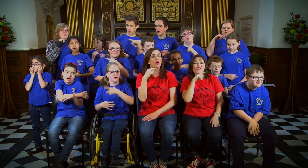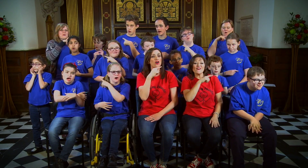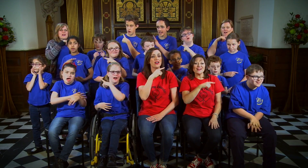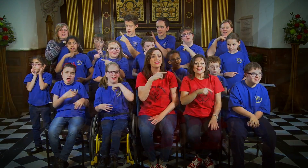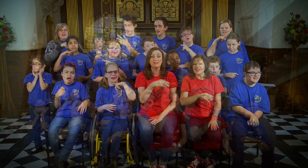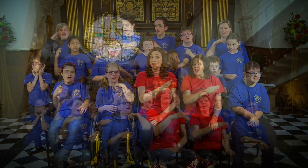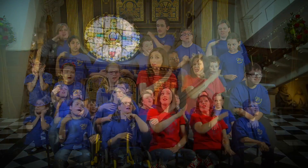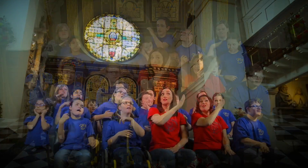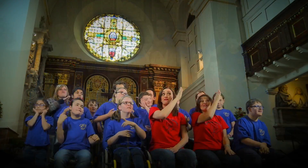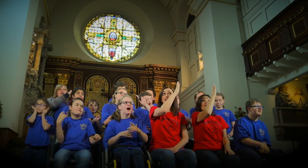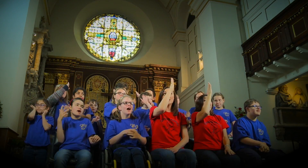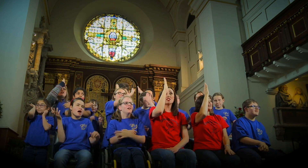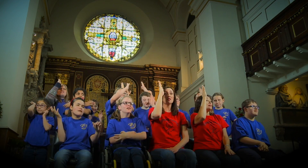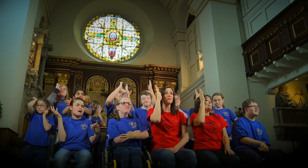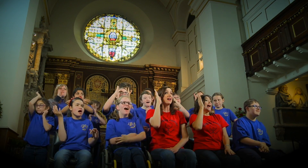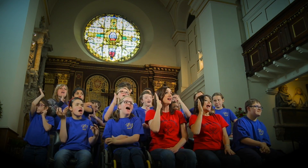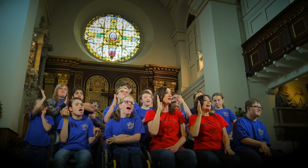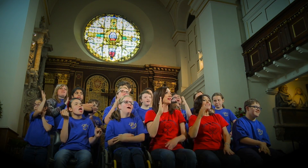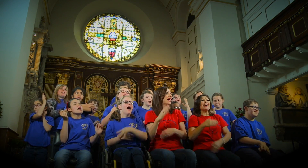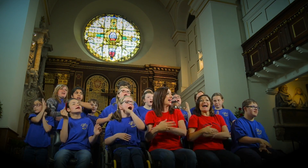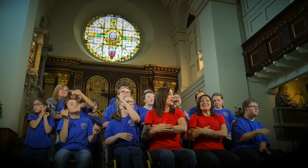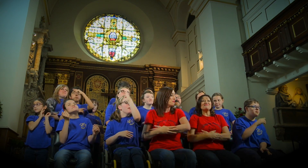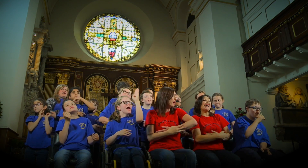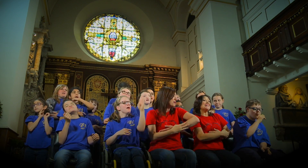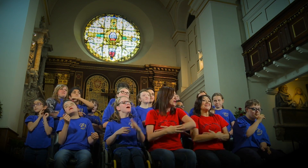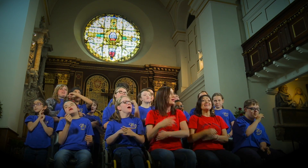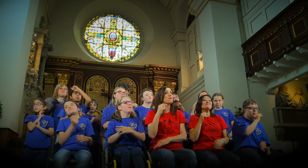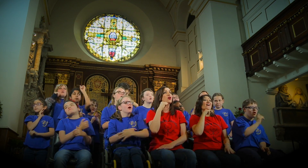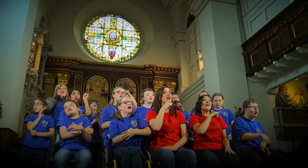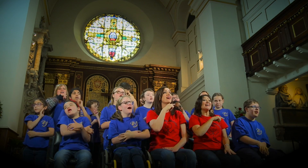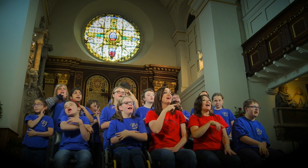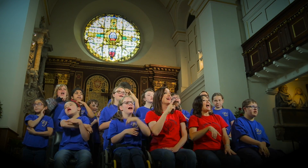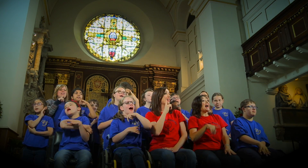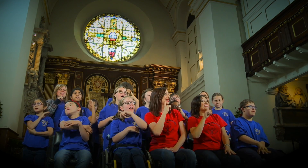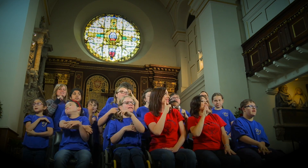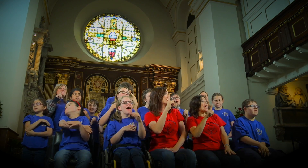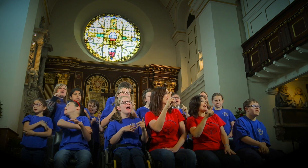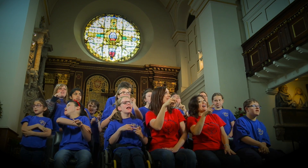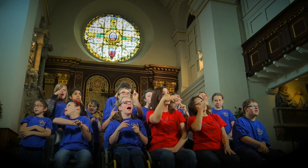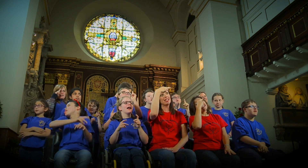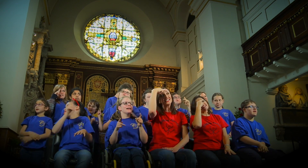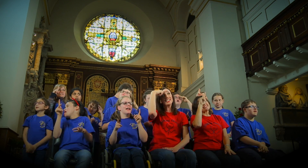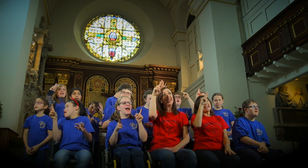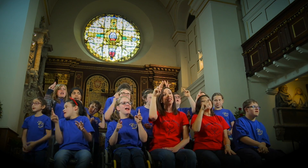boy. The Virgin Mary had a baby boy. And they say that his name